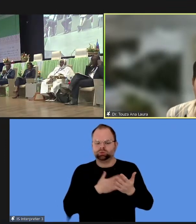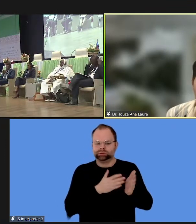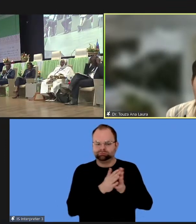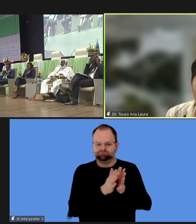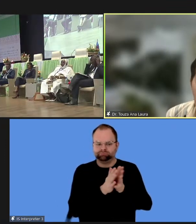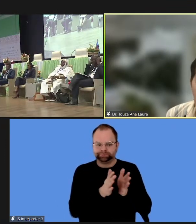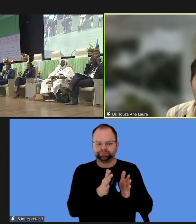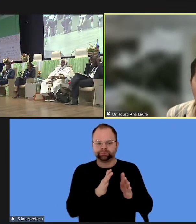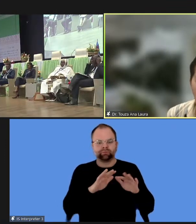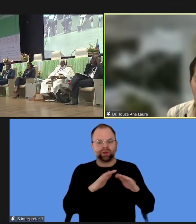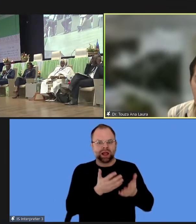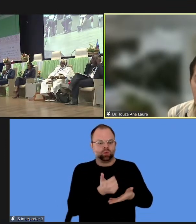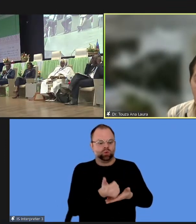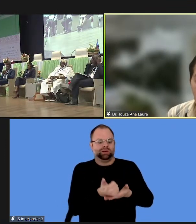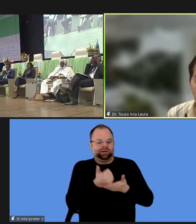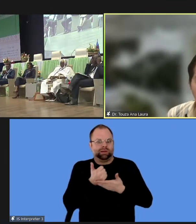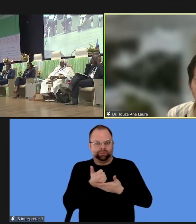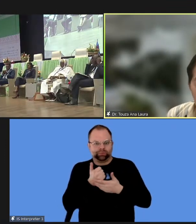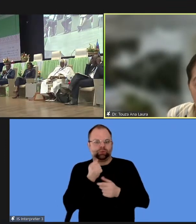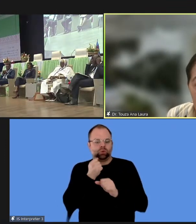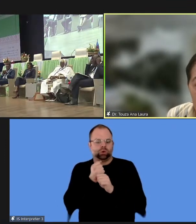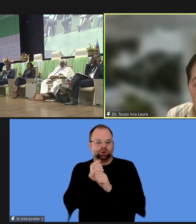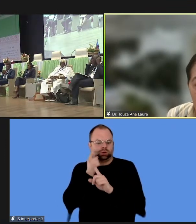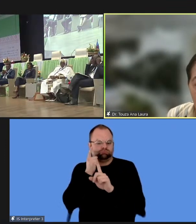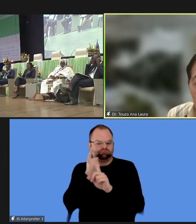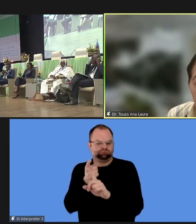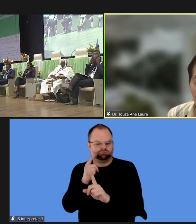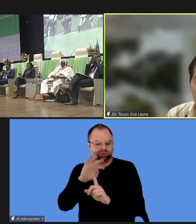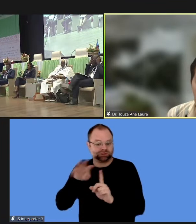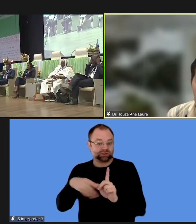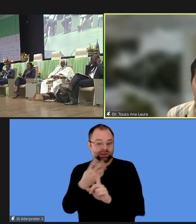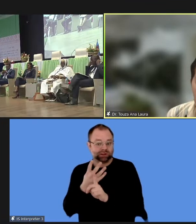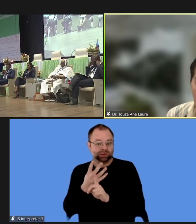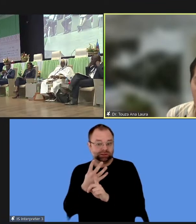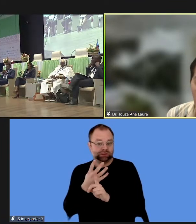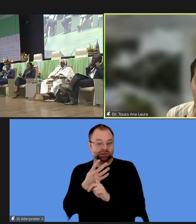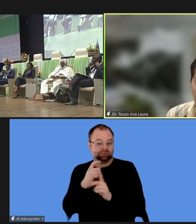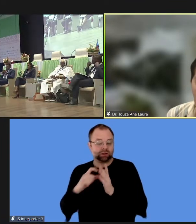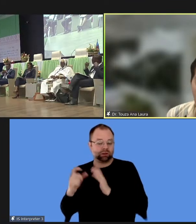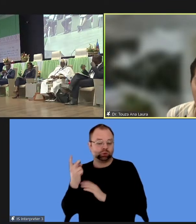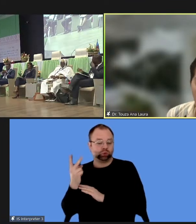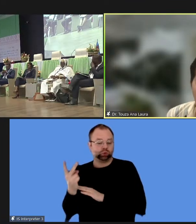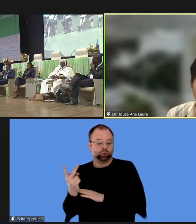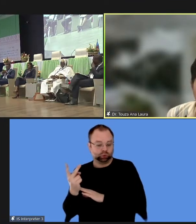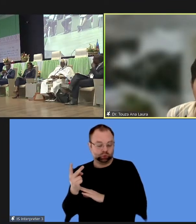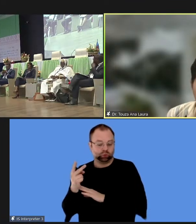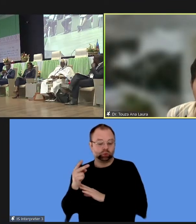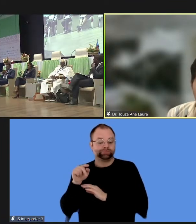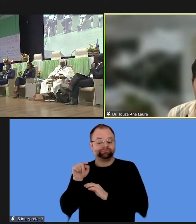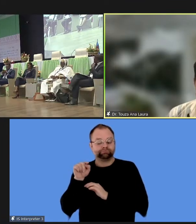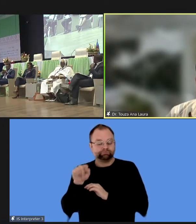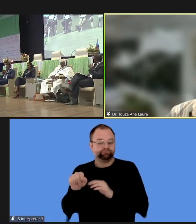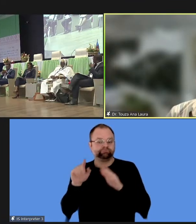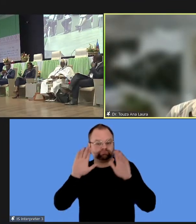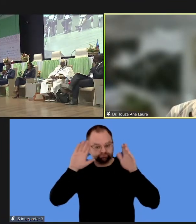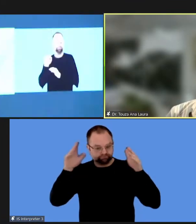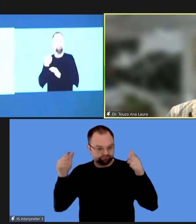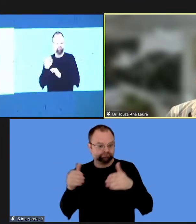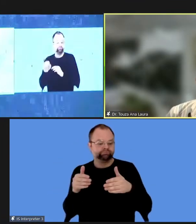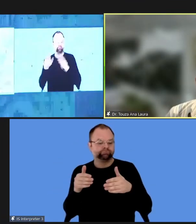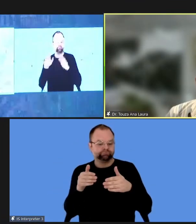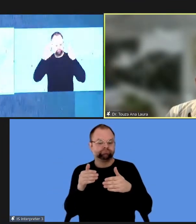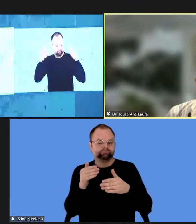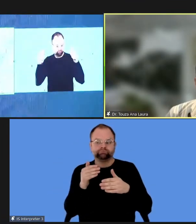en termes de l'ODD2, c'est-à-dire la prévalence et la lutte contre